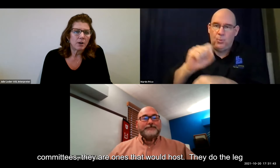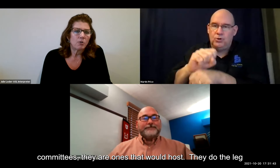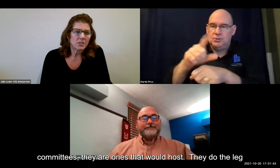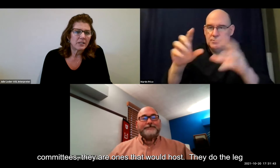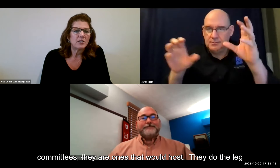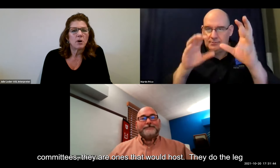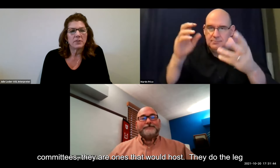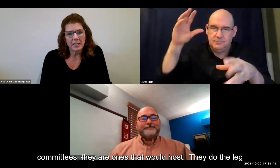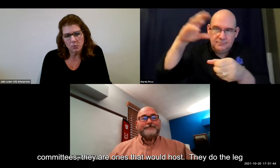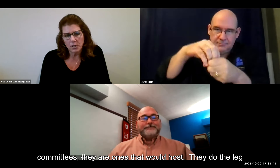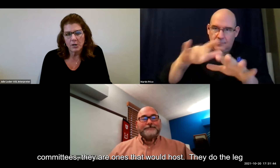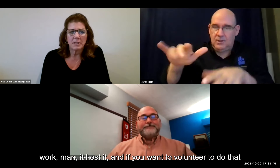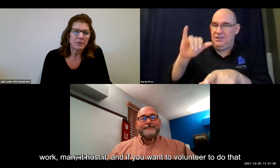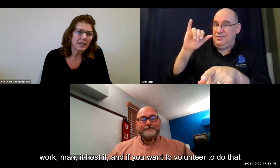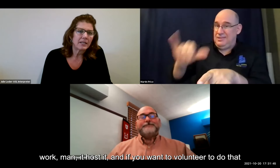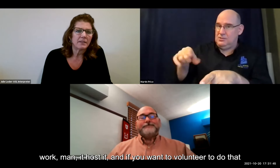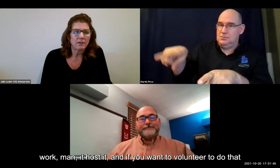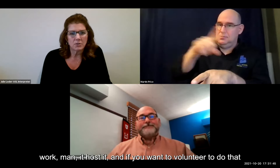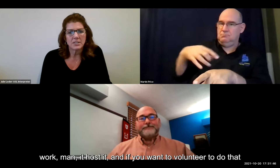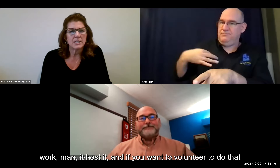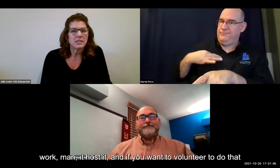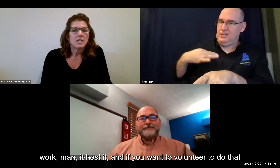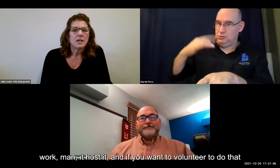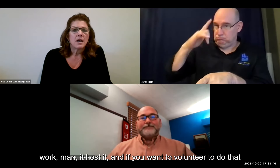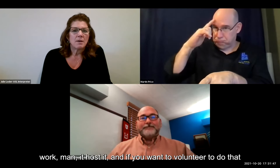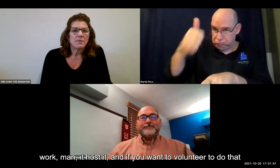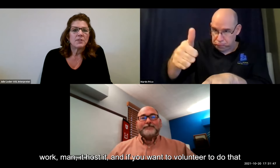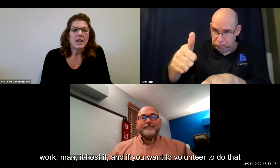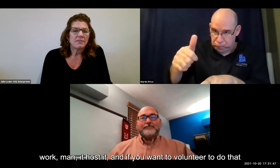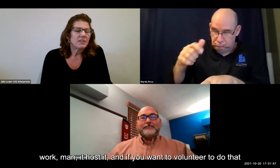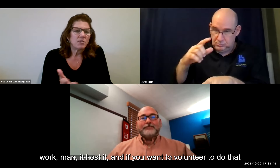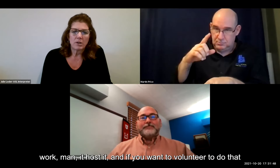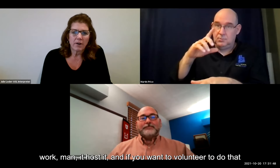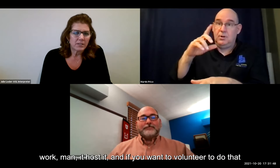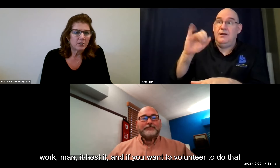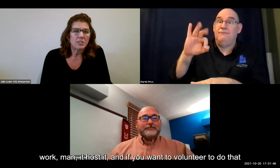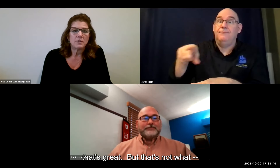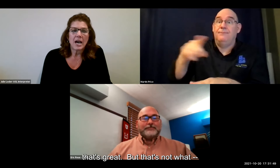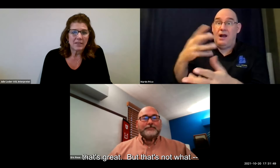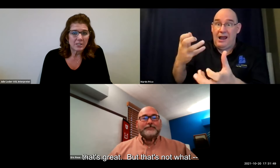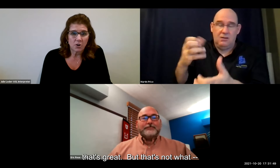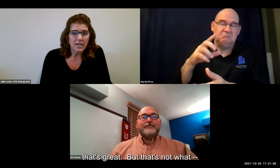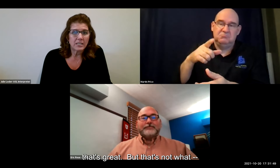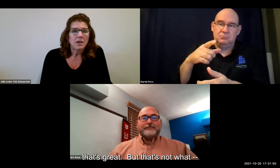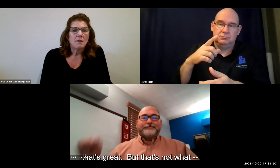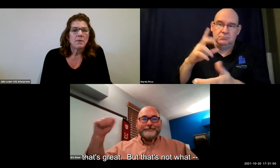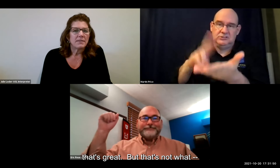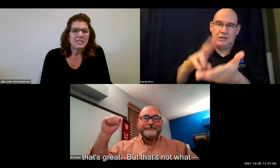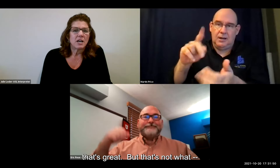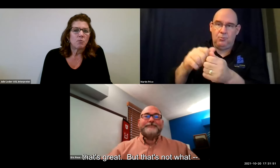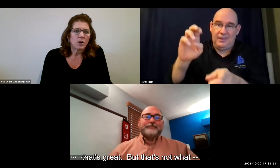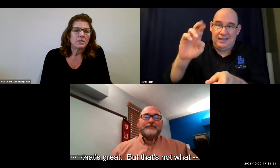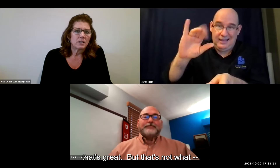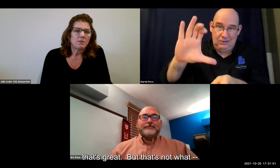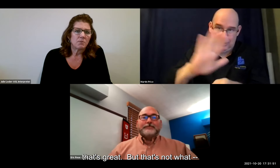that would host, they do all the legwork, they plan it, they host it. And if you want to volunteer to do that, that's great. But